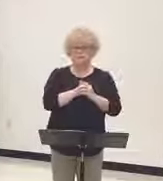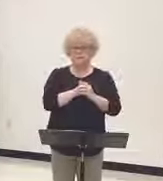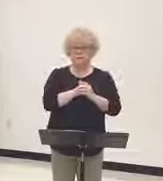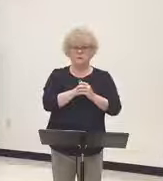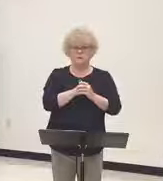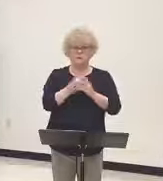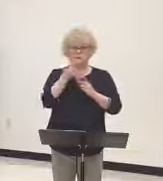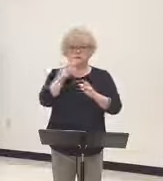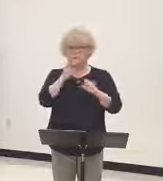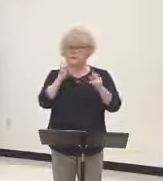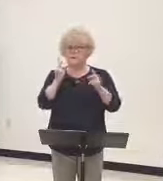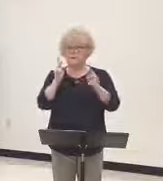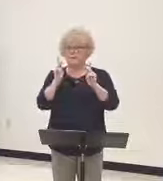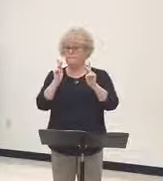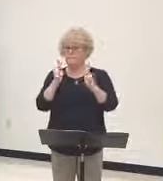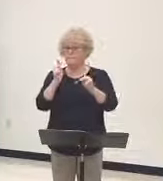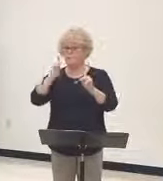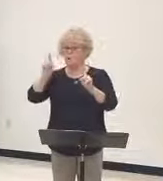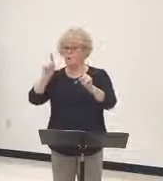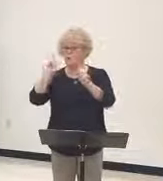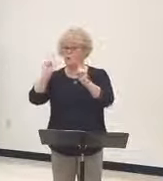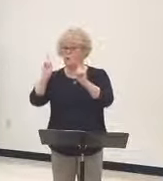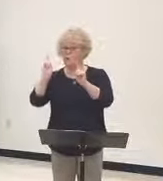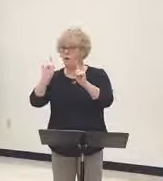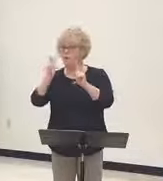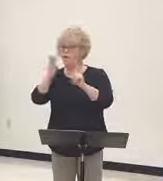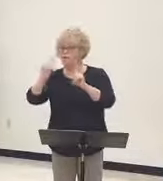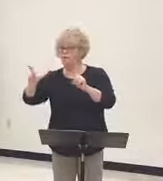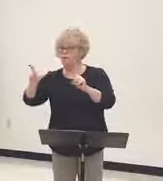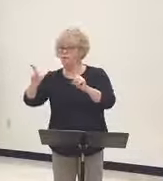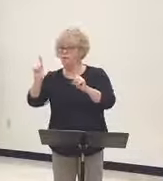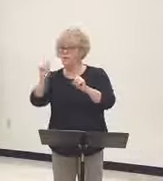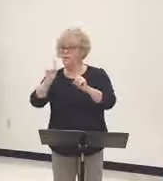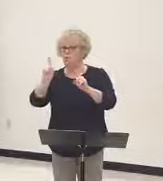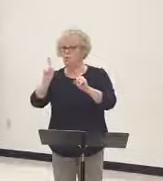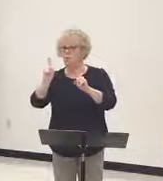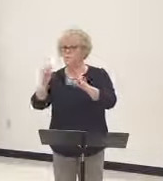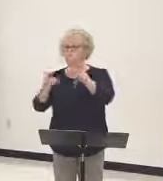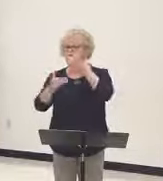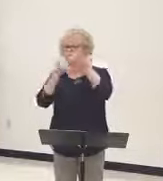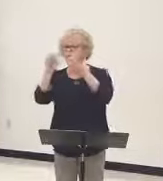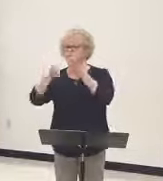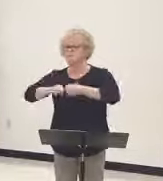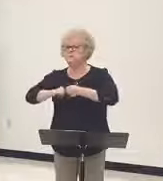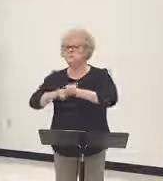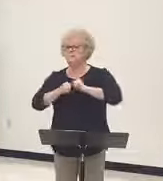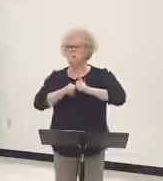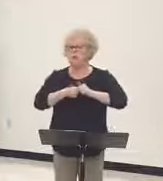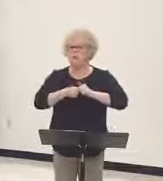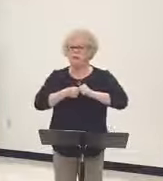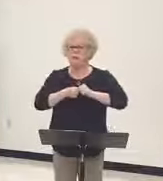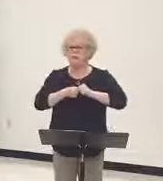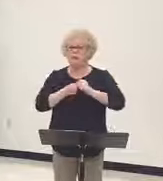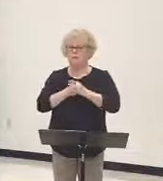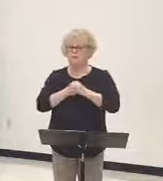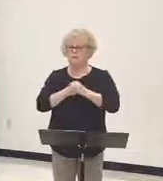throw them into the fiery furnace, where there'll be wailing and grinding of